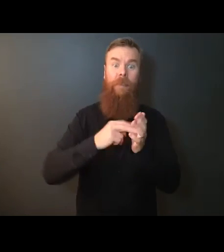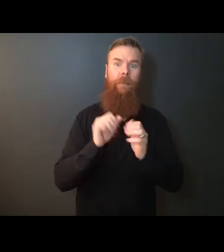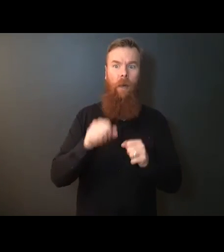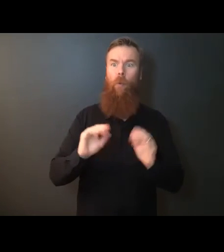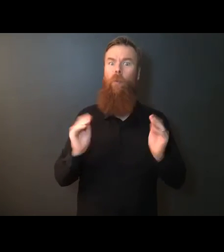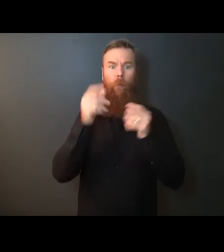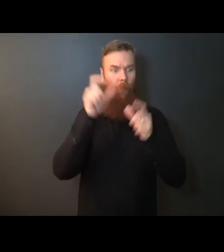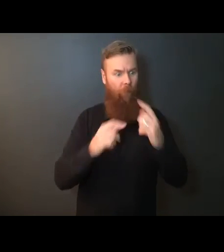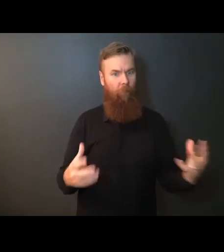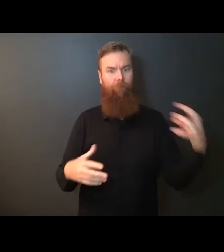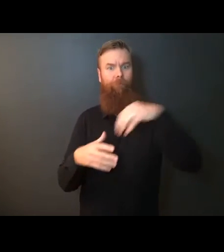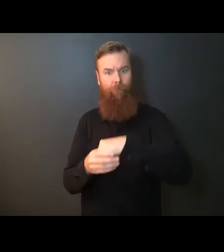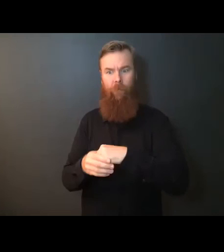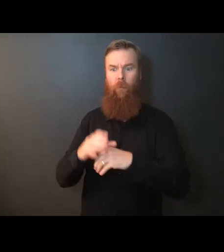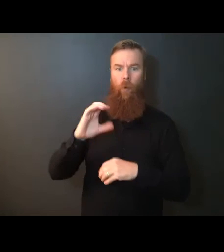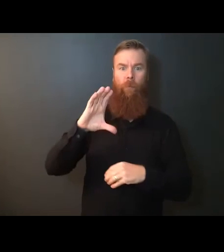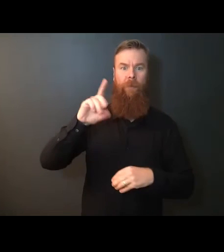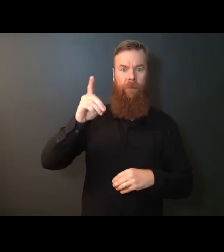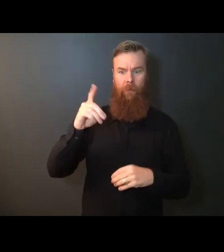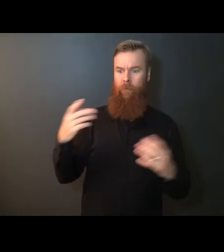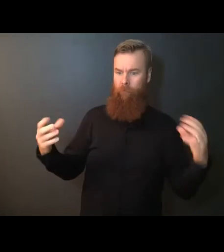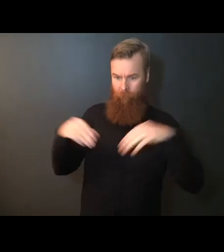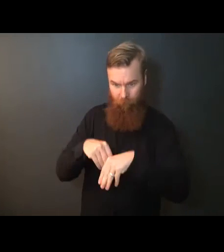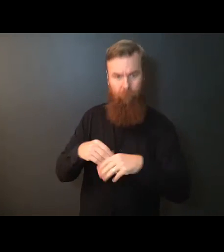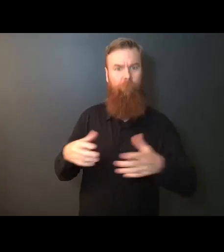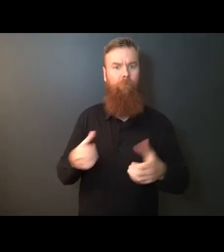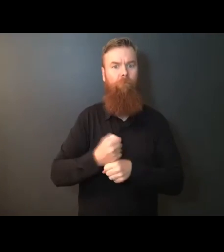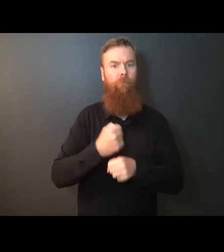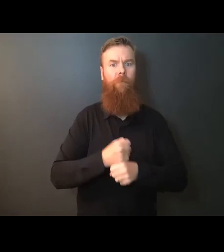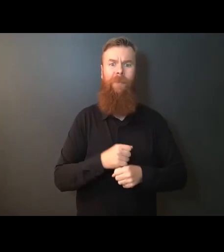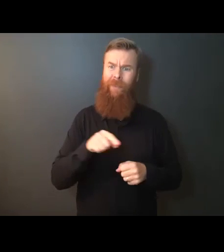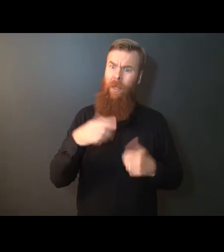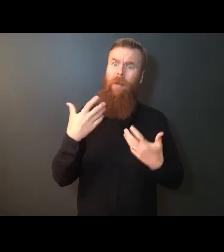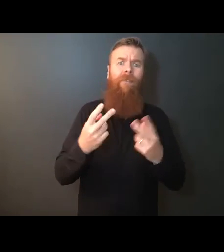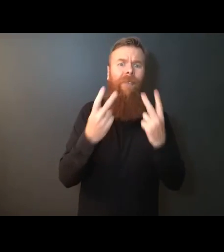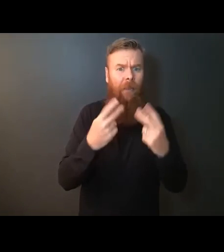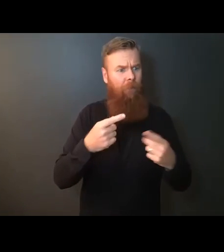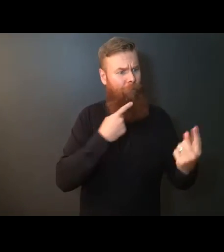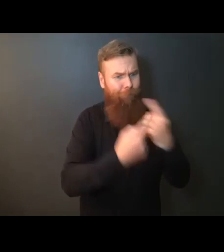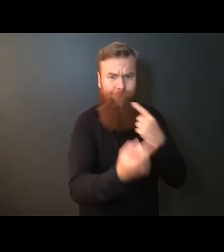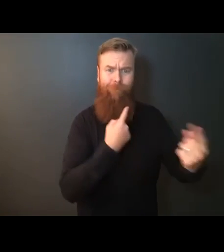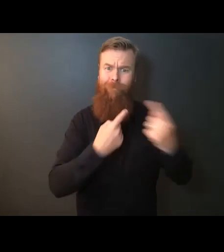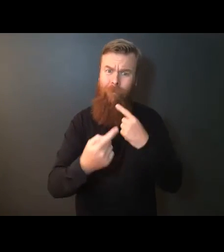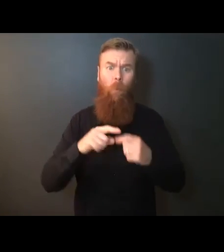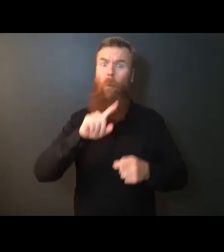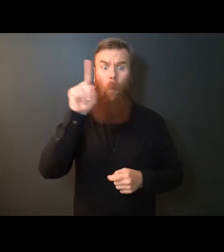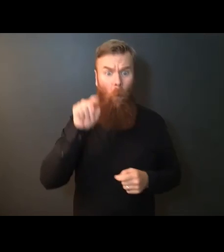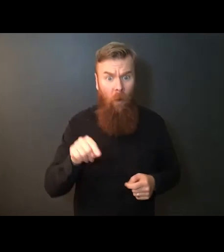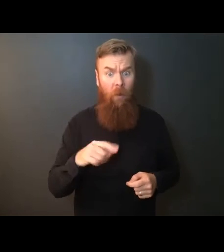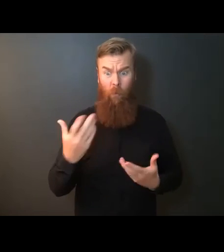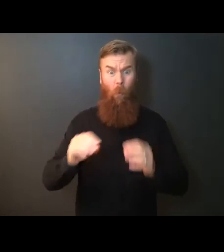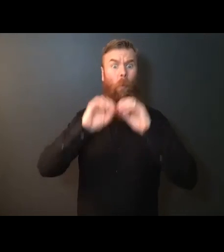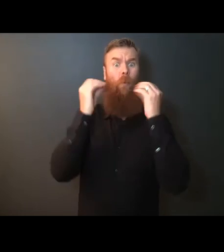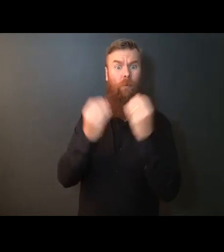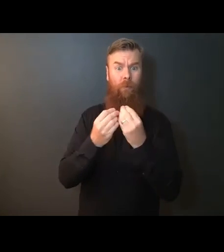place for the consultation. And the reason is that why the organizations of persons with disabilities,